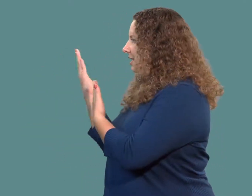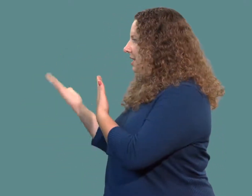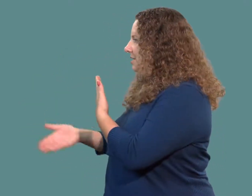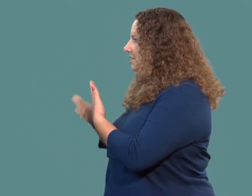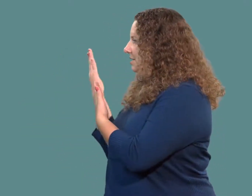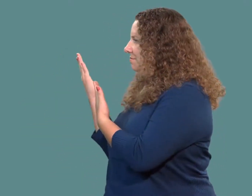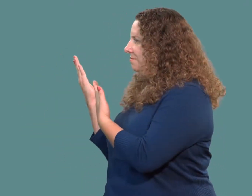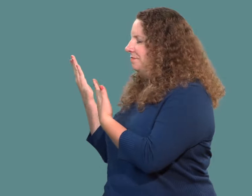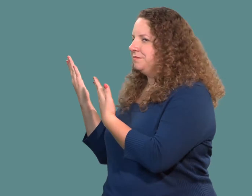easy,